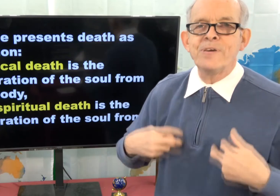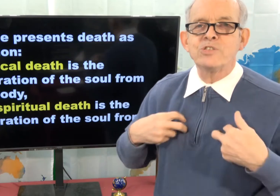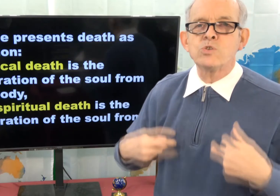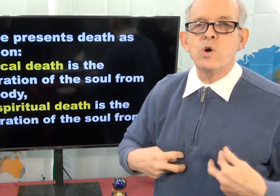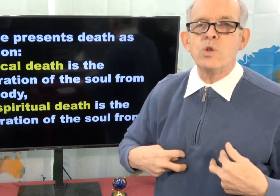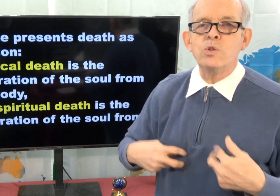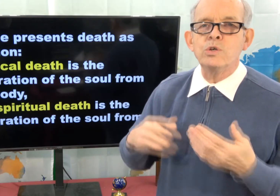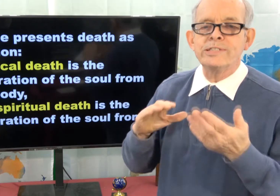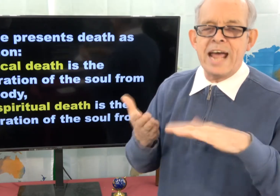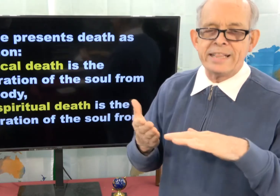physical death